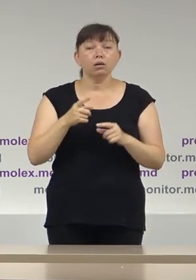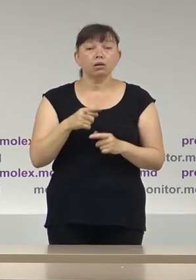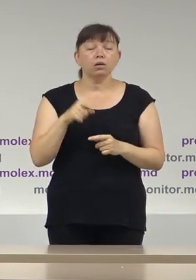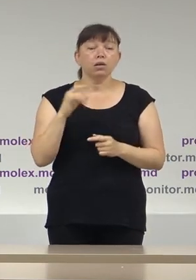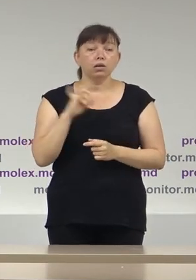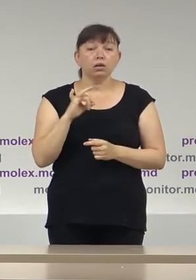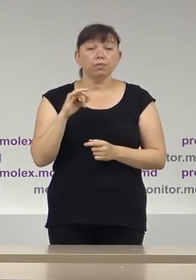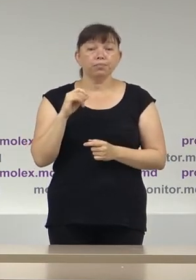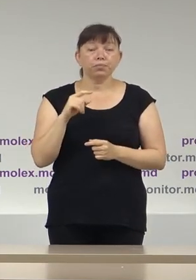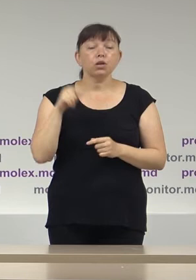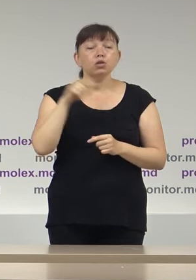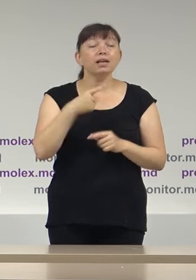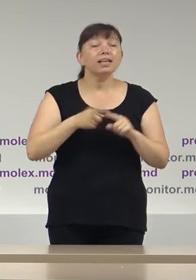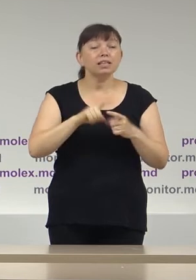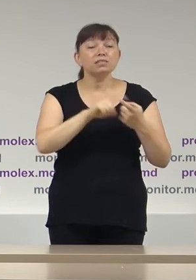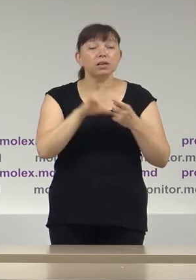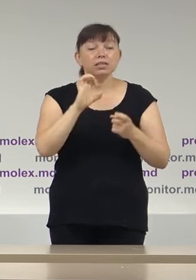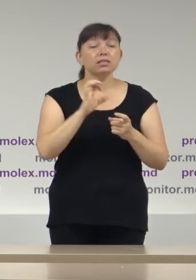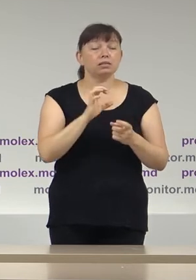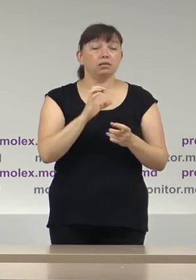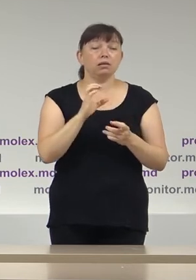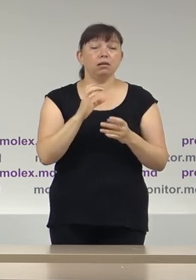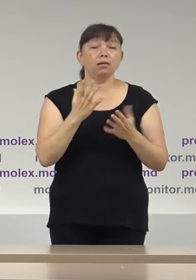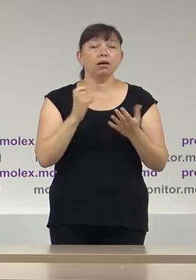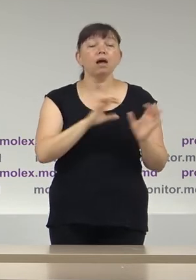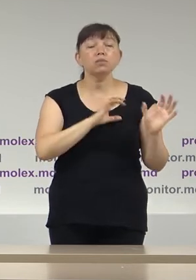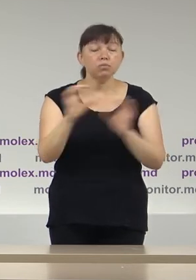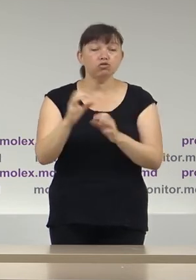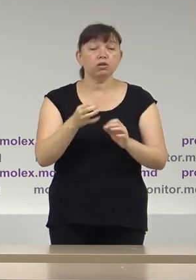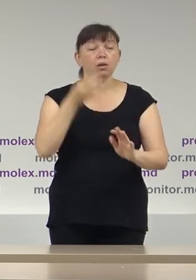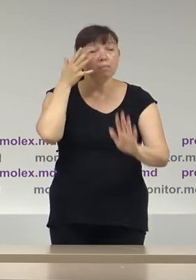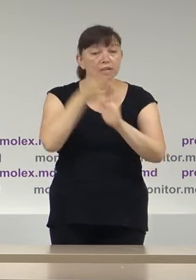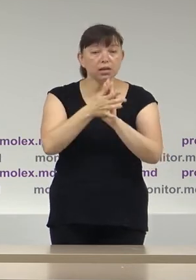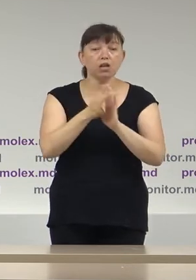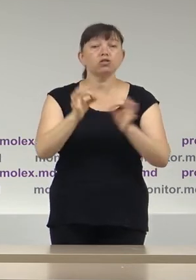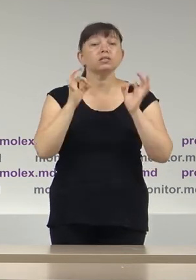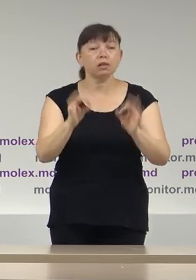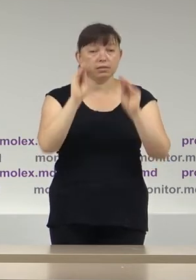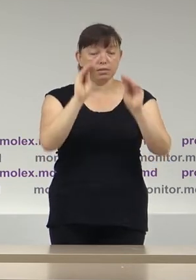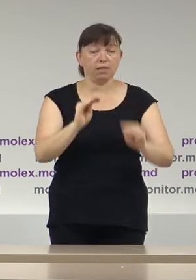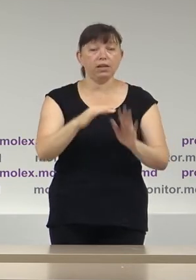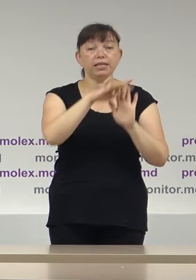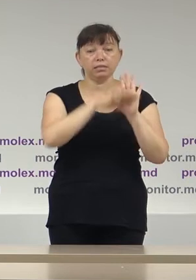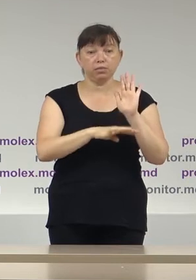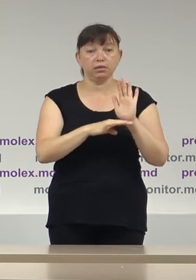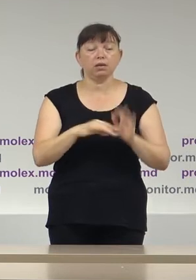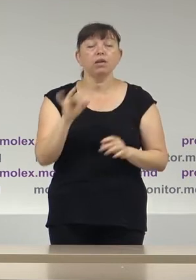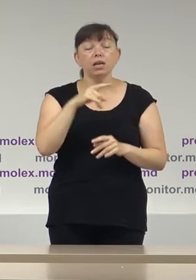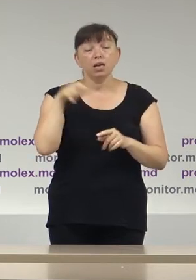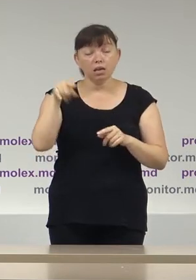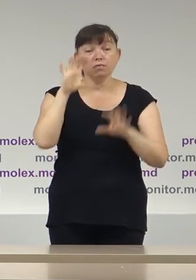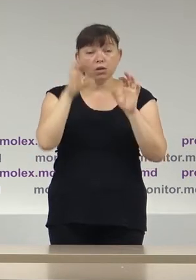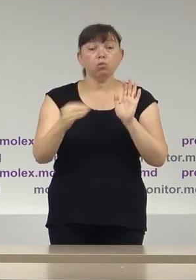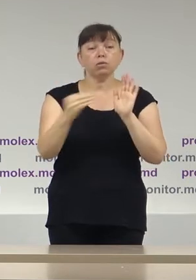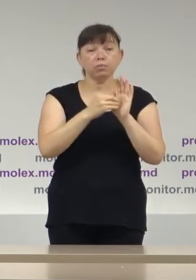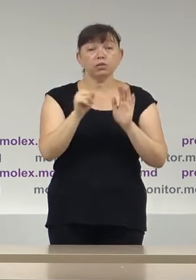needed measure proportional with the pursued public interest of ensuring transparency and accuracy of electoral rolls.